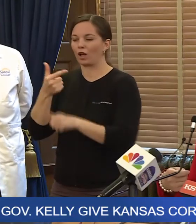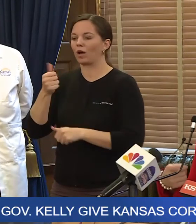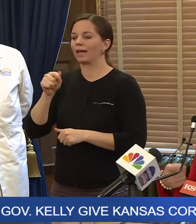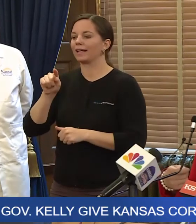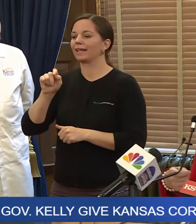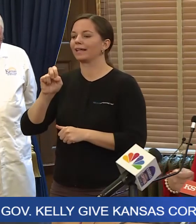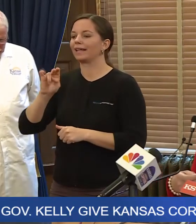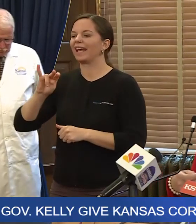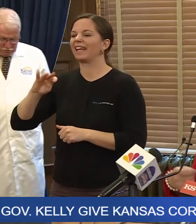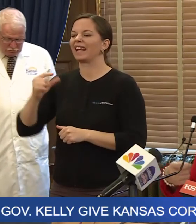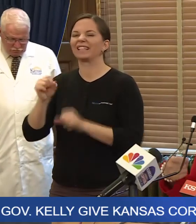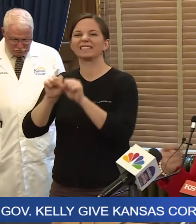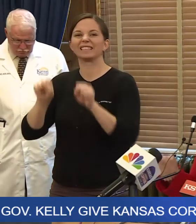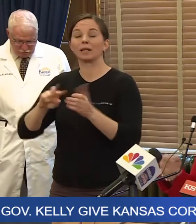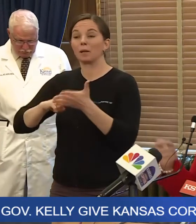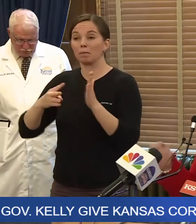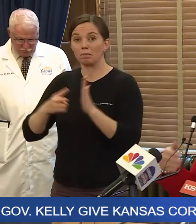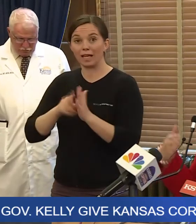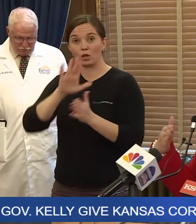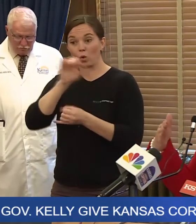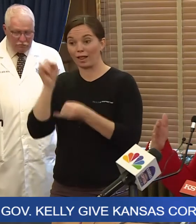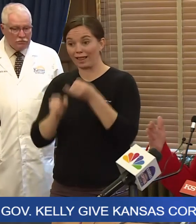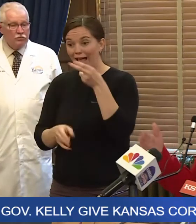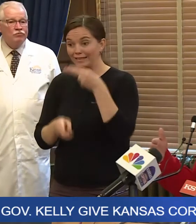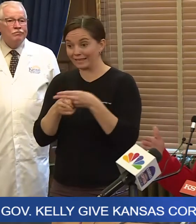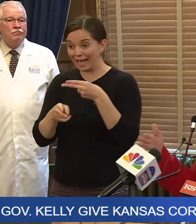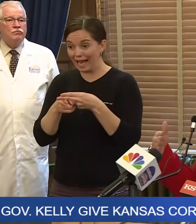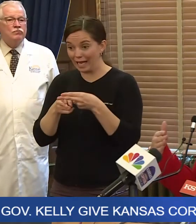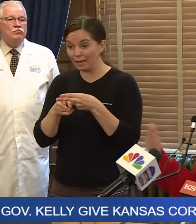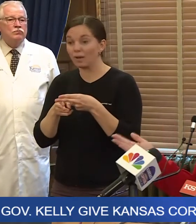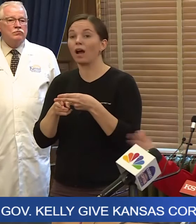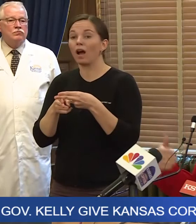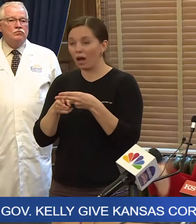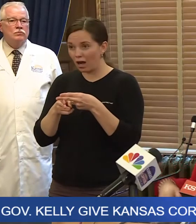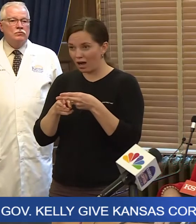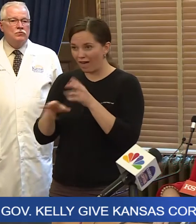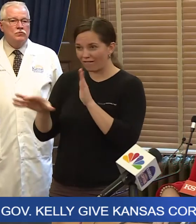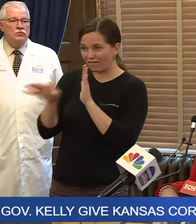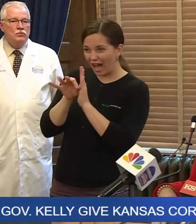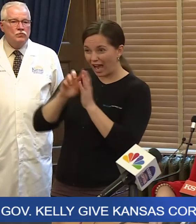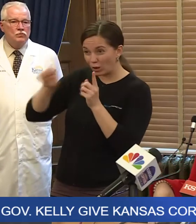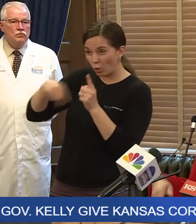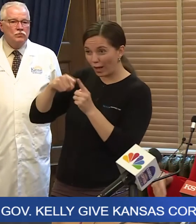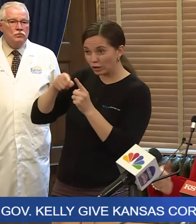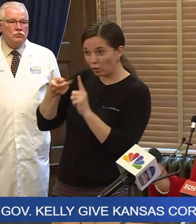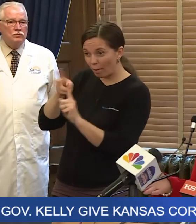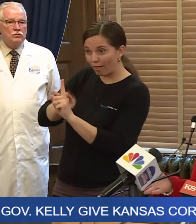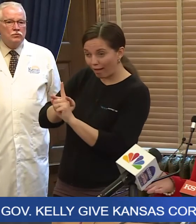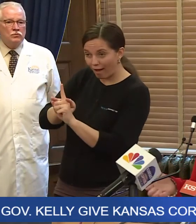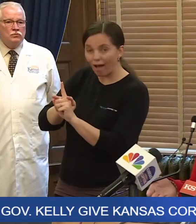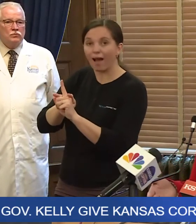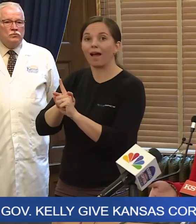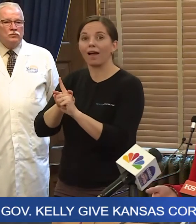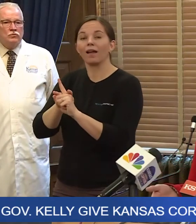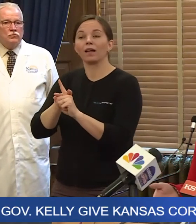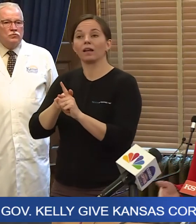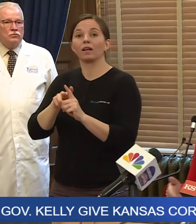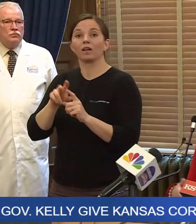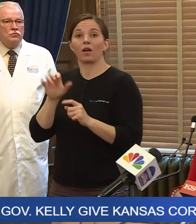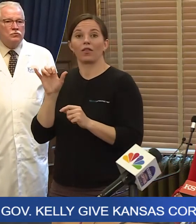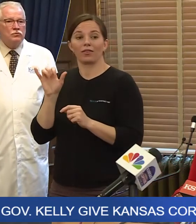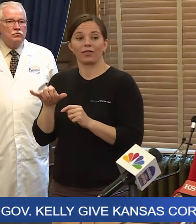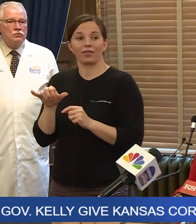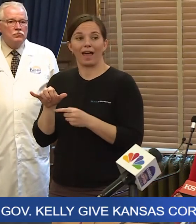last name, the first letter of your last name, to do it so that way it doesn't get bounced back. And what the gating system, again, is